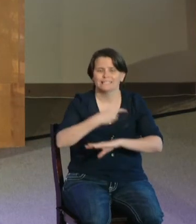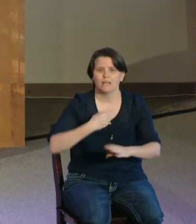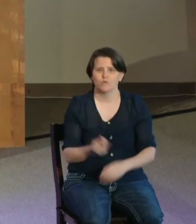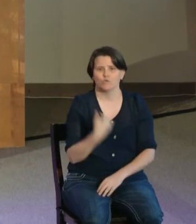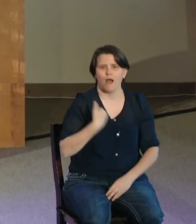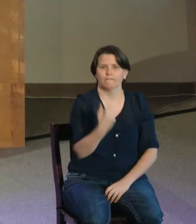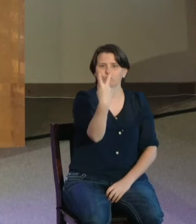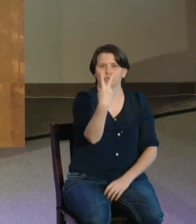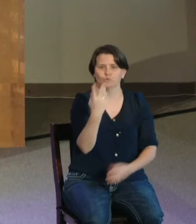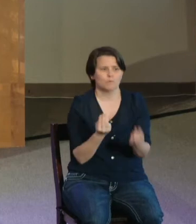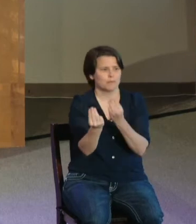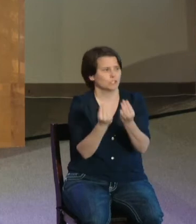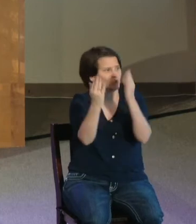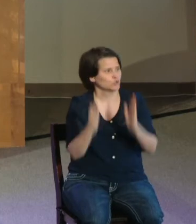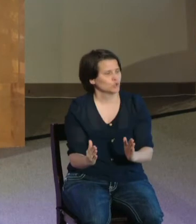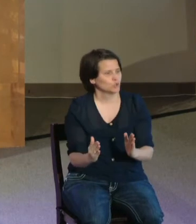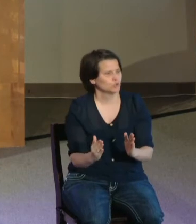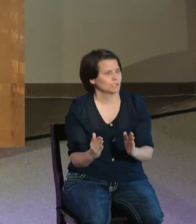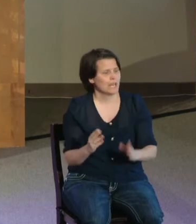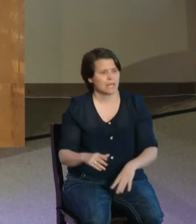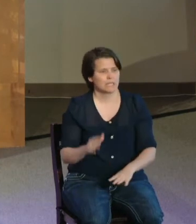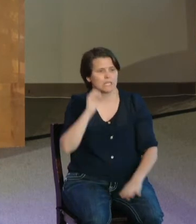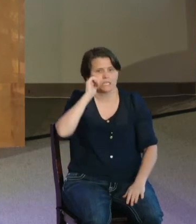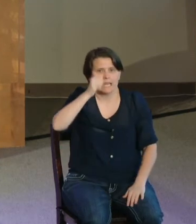ministers, the next day they were not.